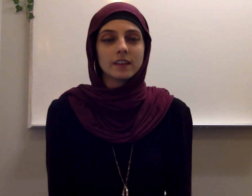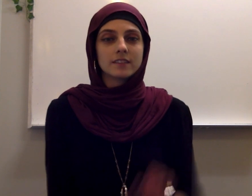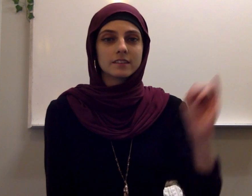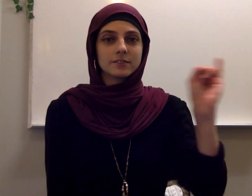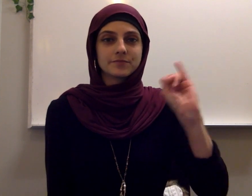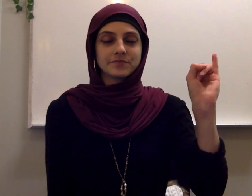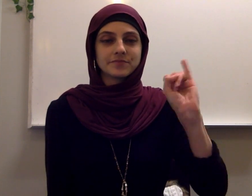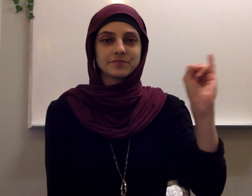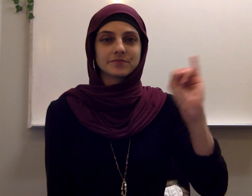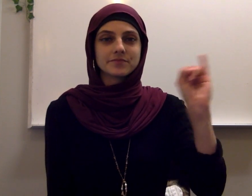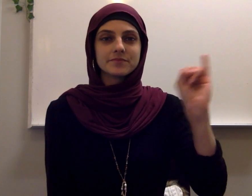insurance.